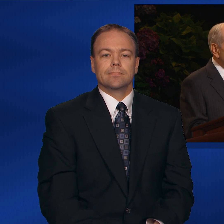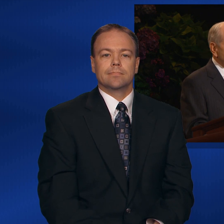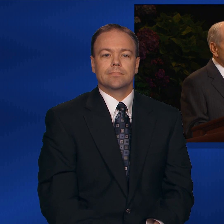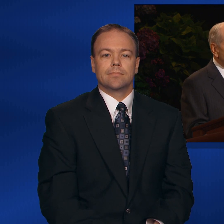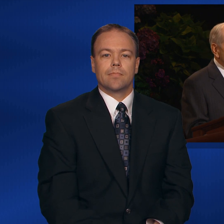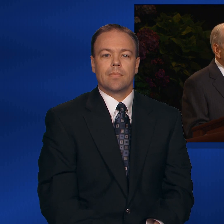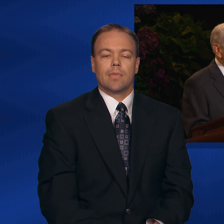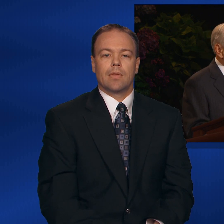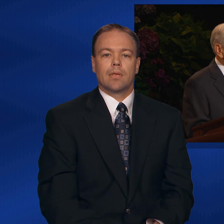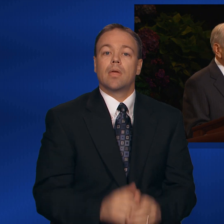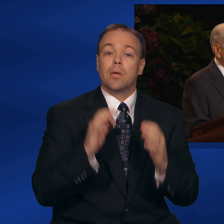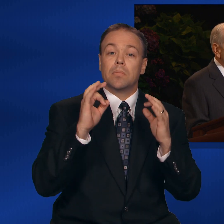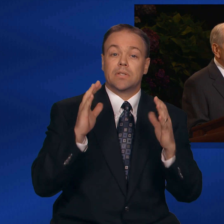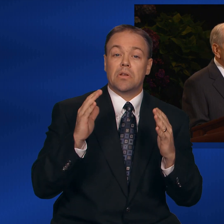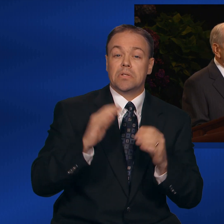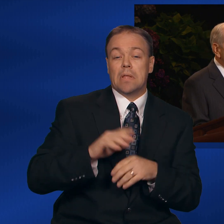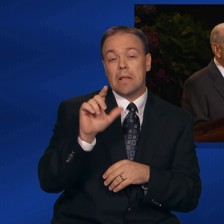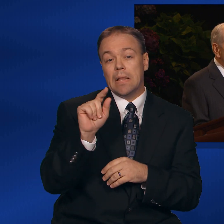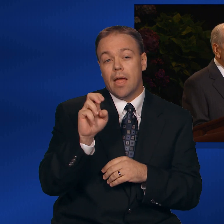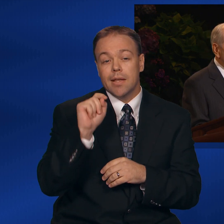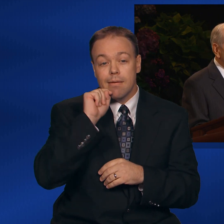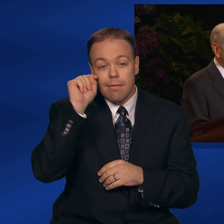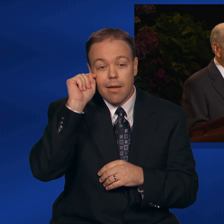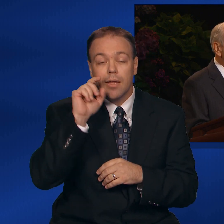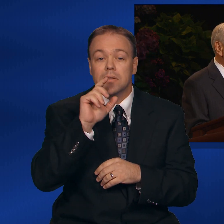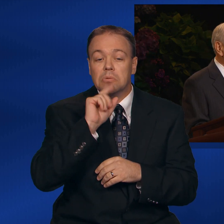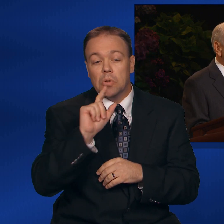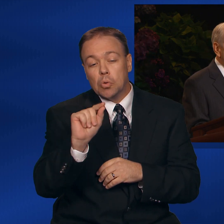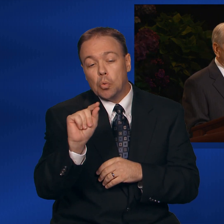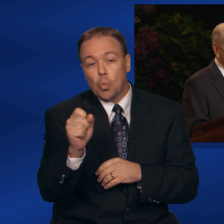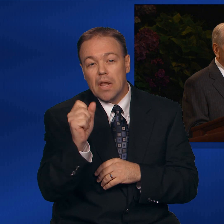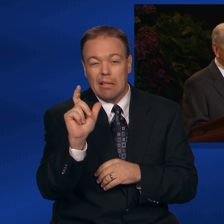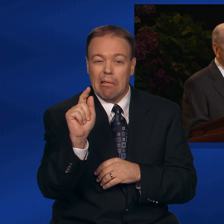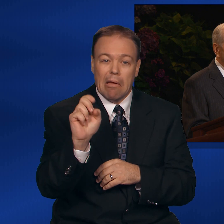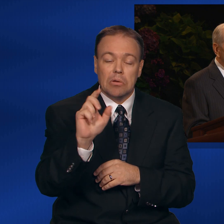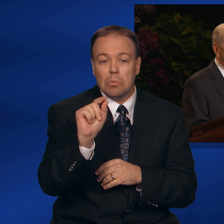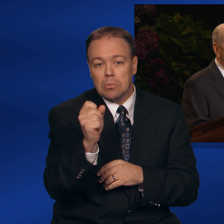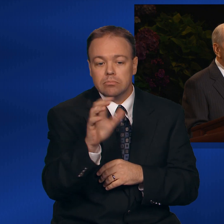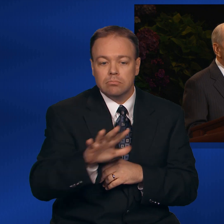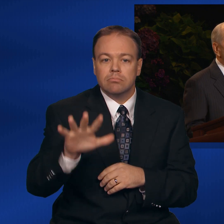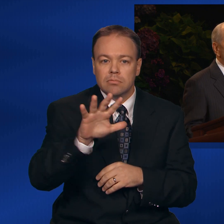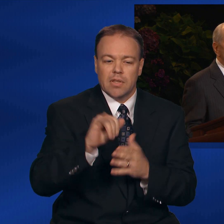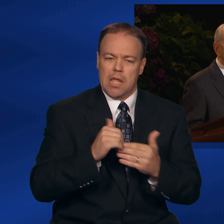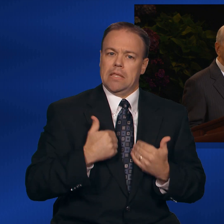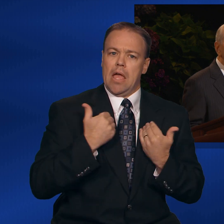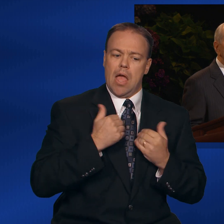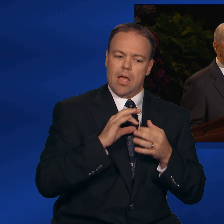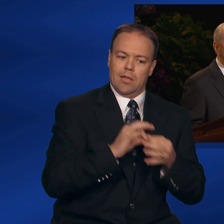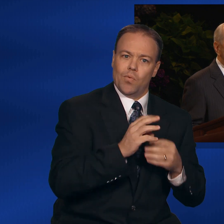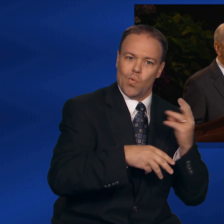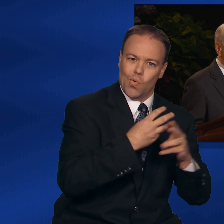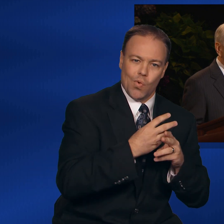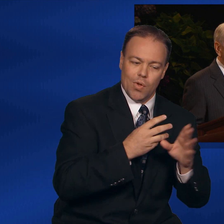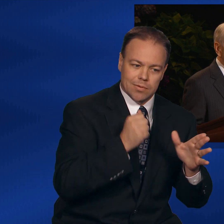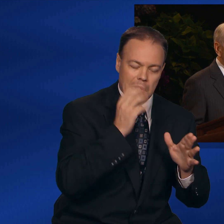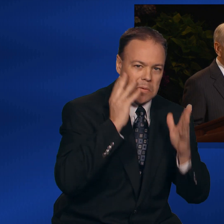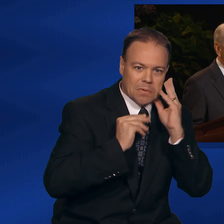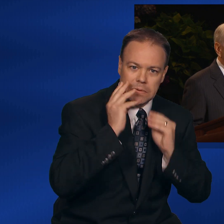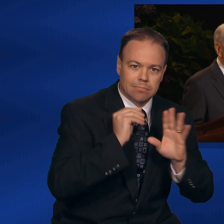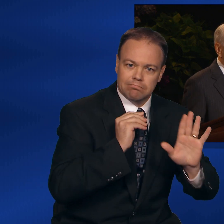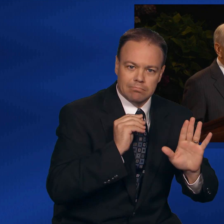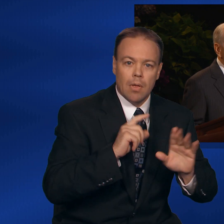Missionaries in their late teens or early 20s are young in the ways of the world, but they are blessed with